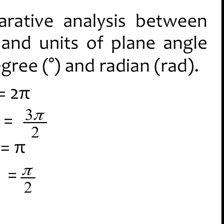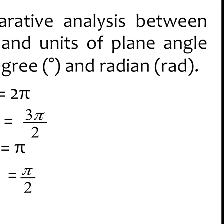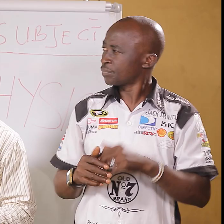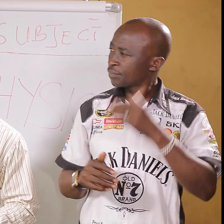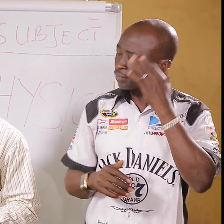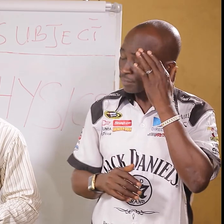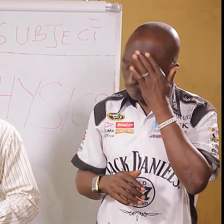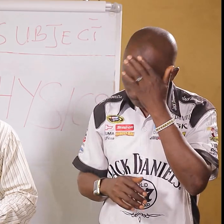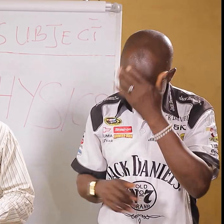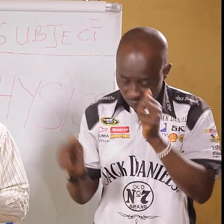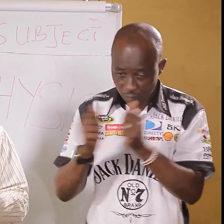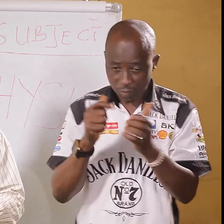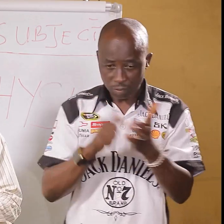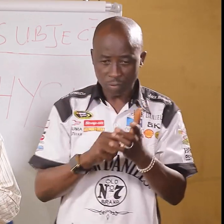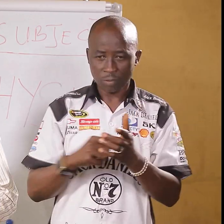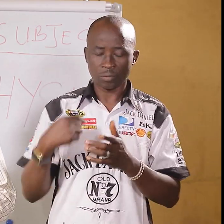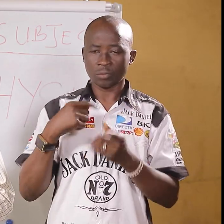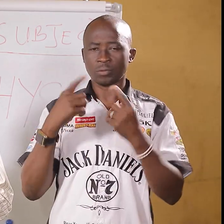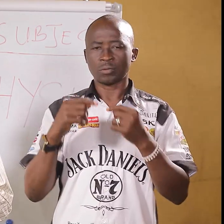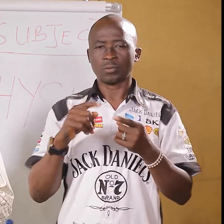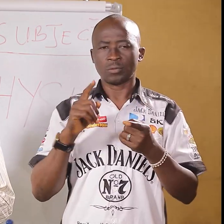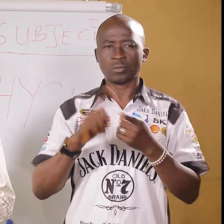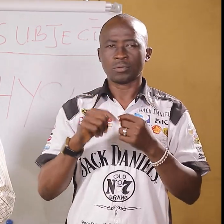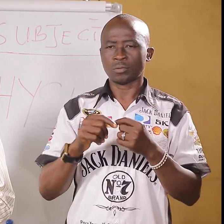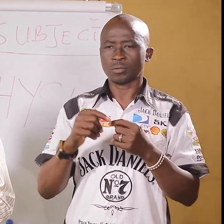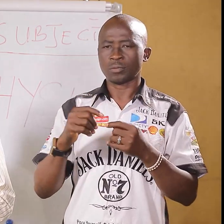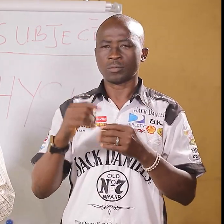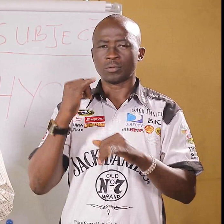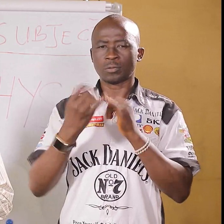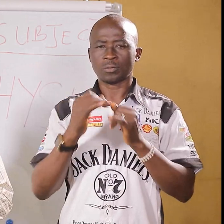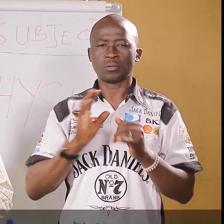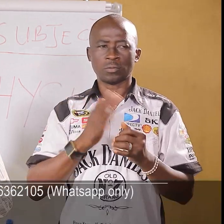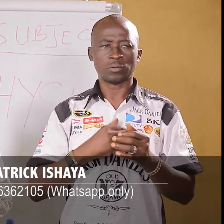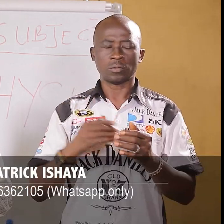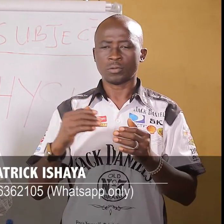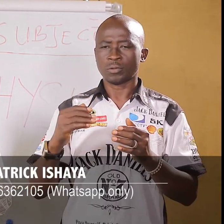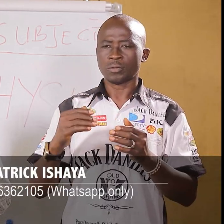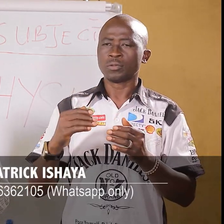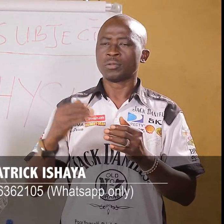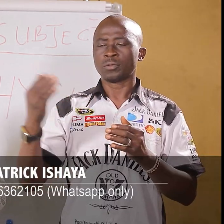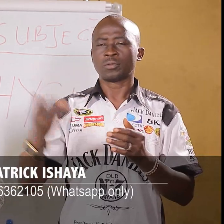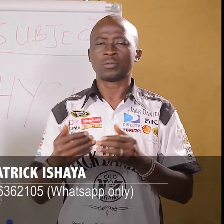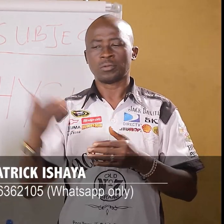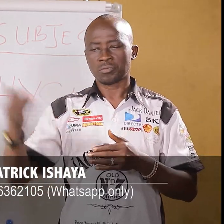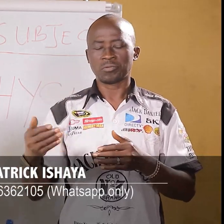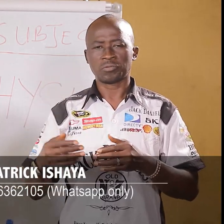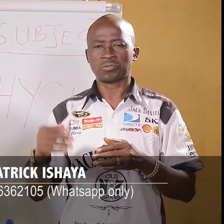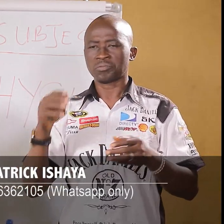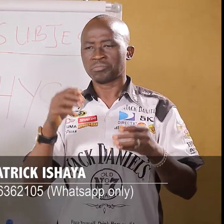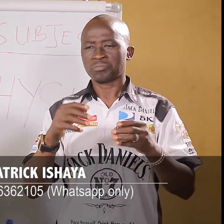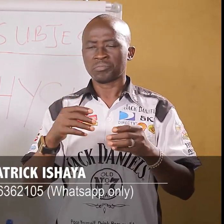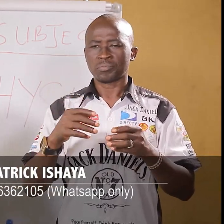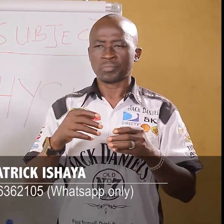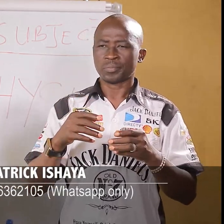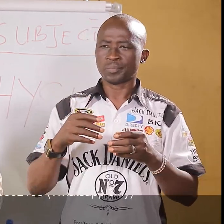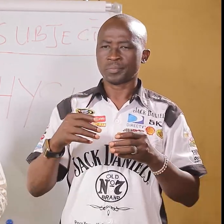2. With this, we come to the end of our lesson this morning. Introductory aspect of waves, which is an